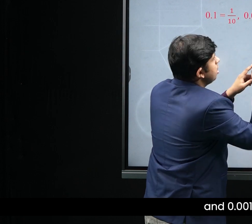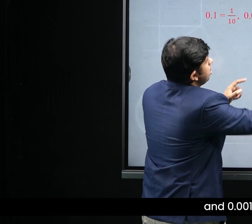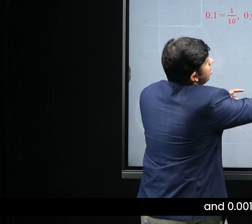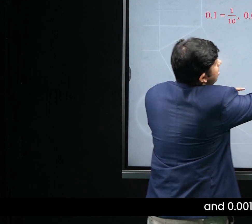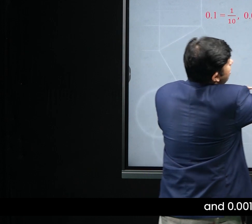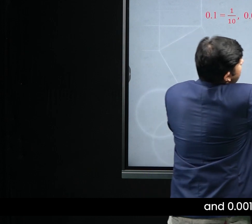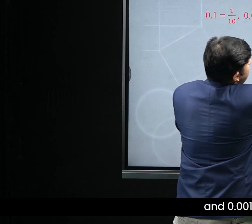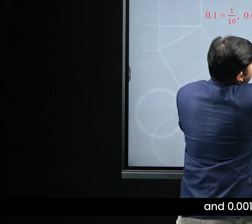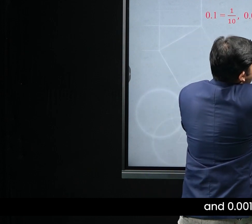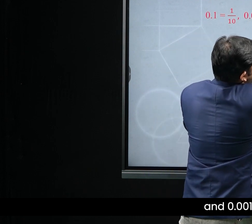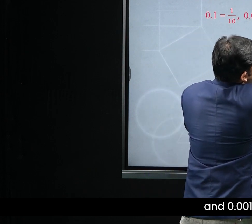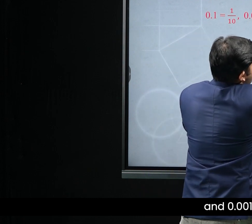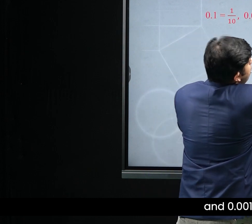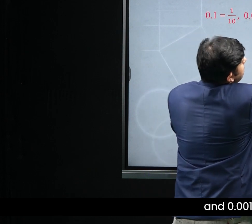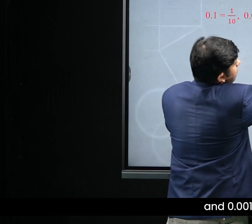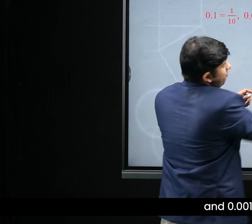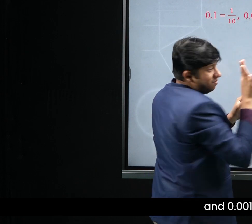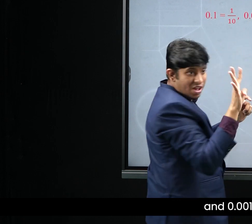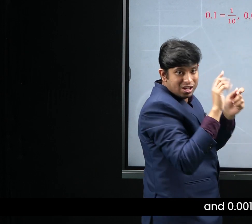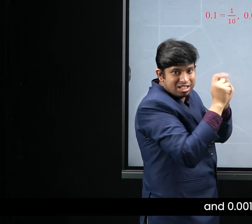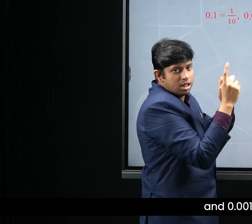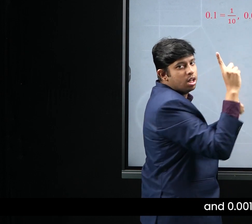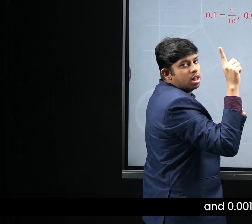and 0.001 is equal to 1 by 1000.